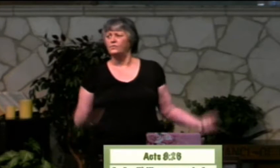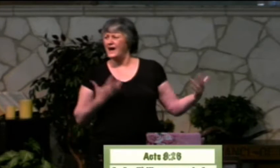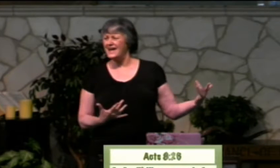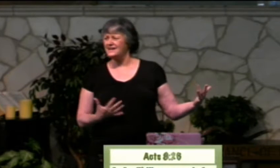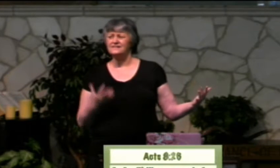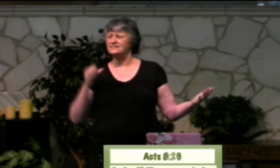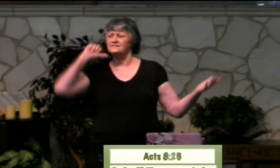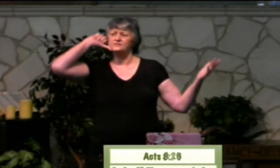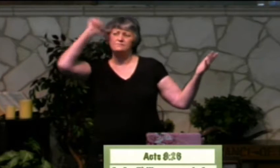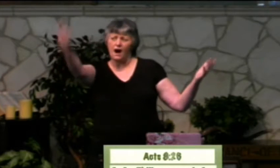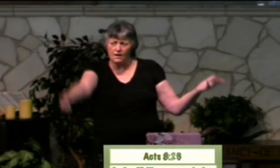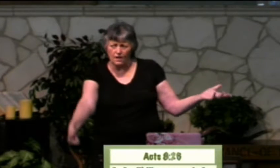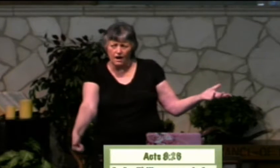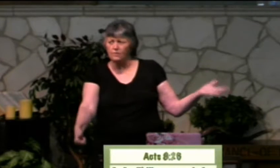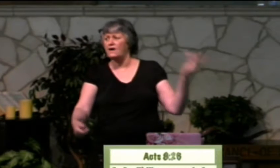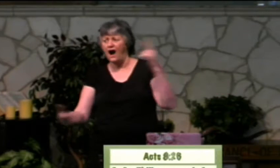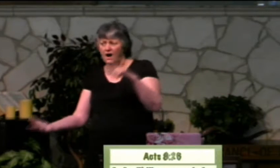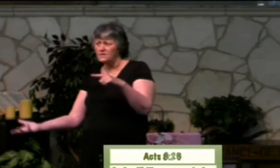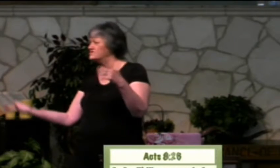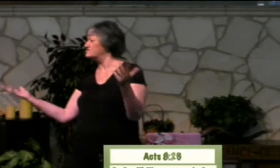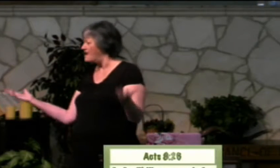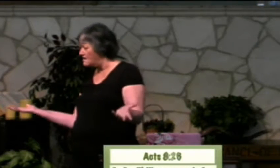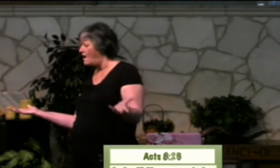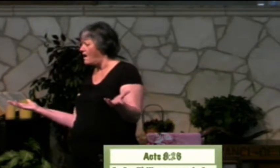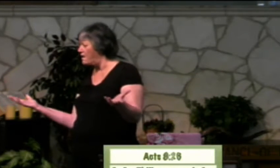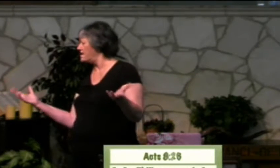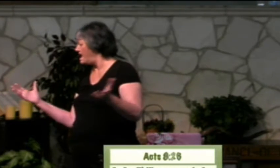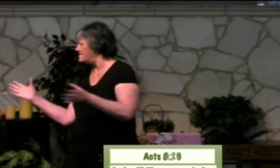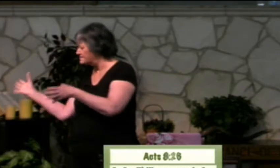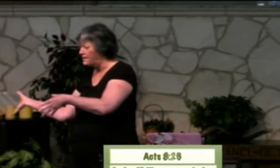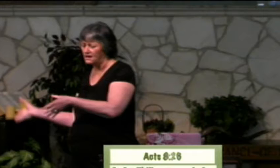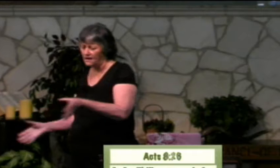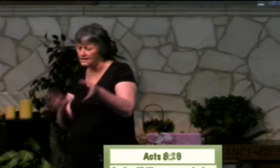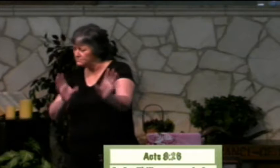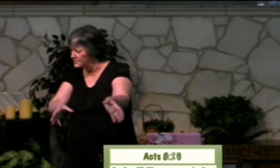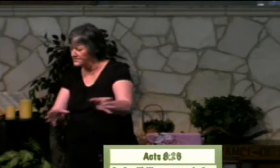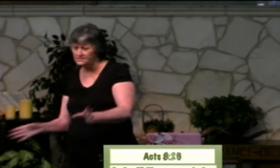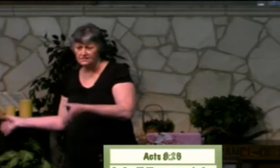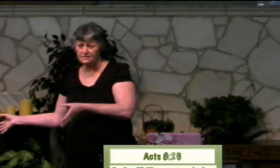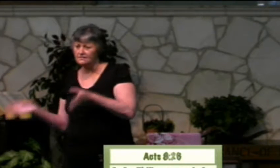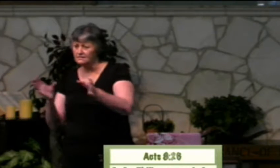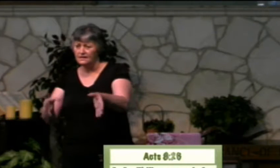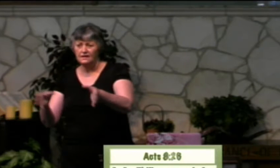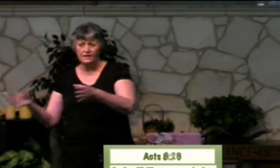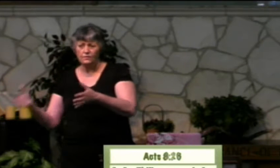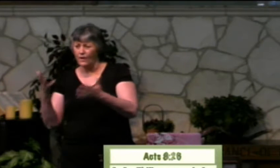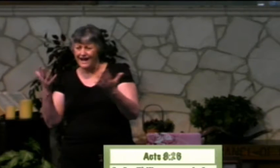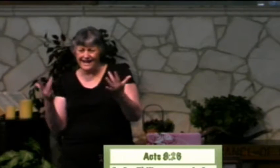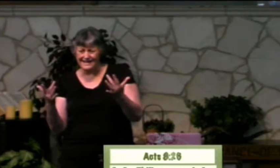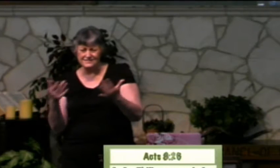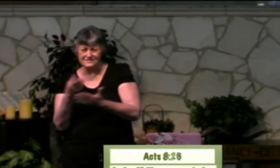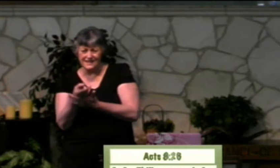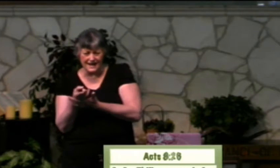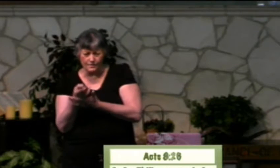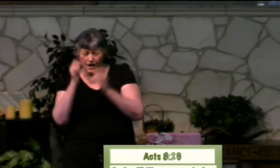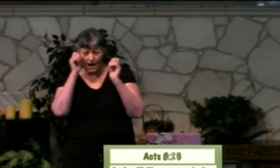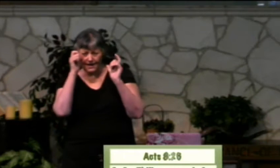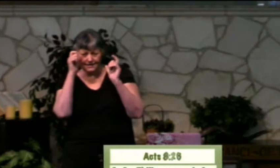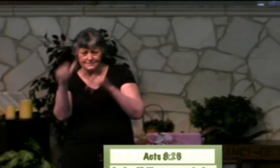wait until tomorrow. Go and just go, oh, okay, this box, I can put this here. And why just lay awake at